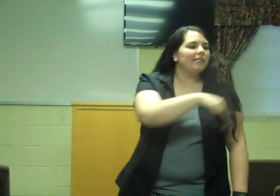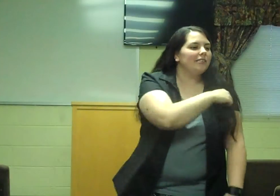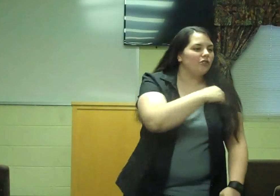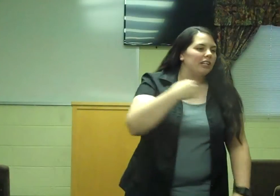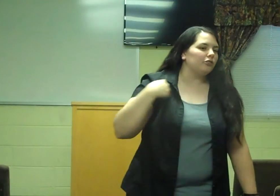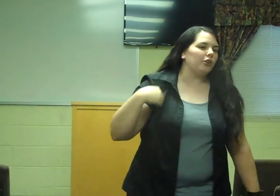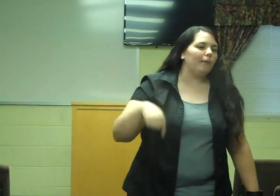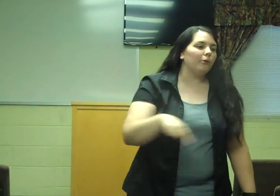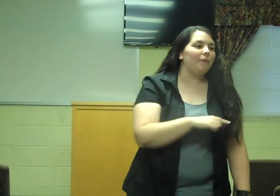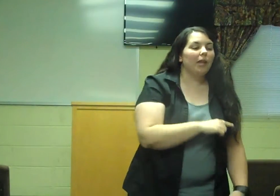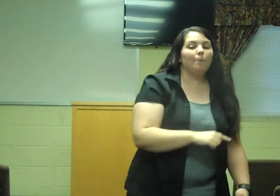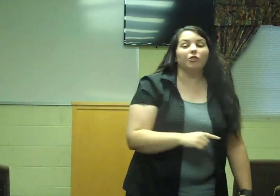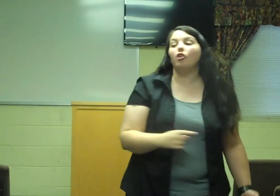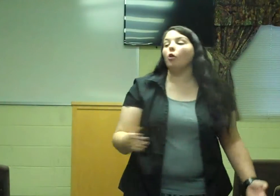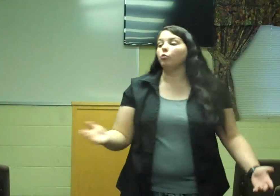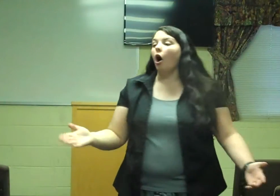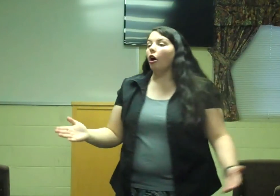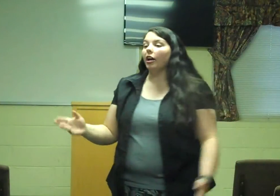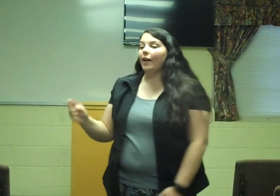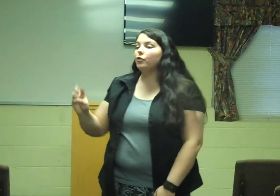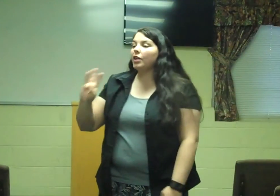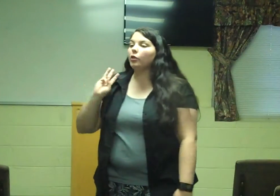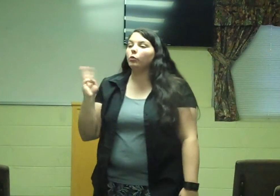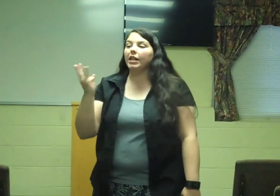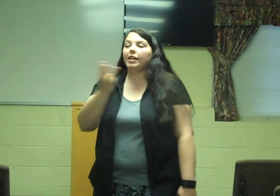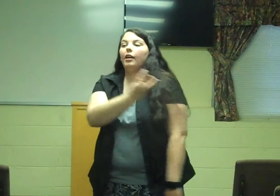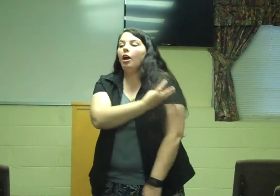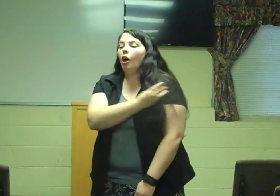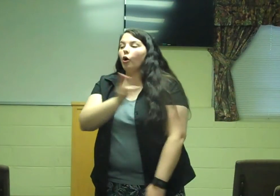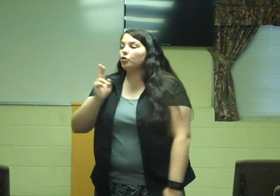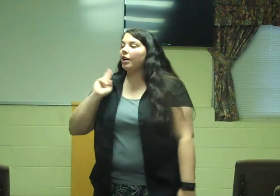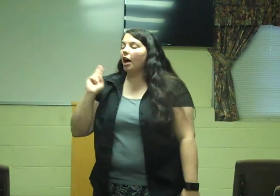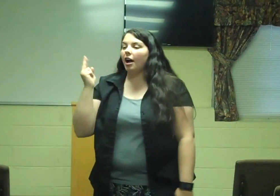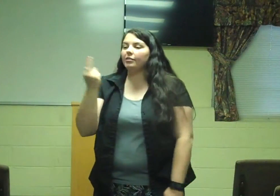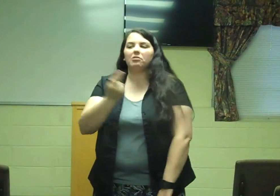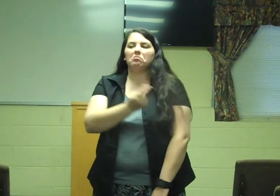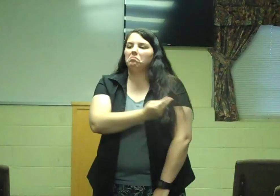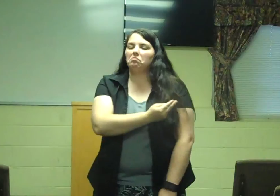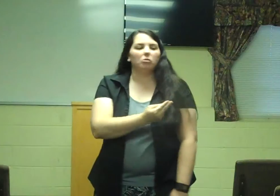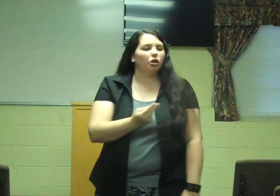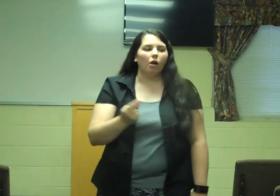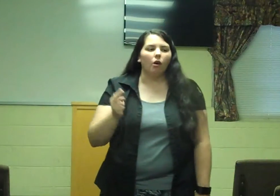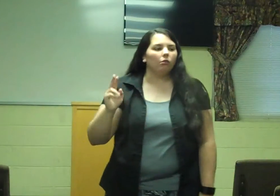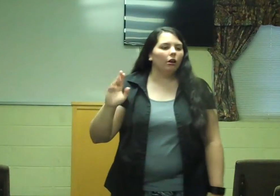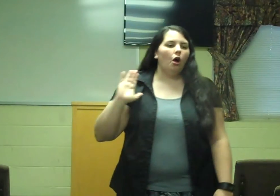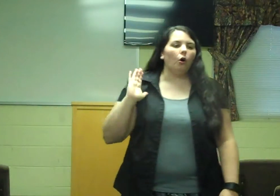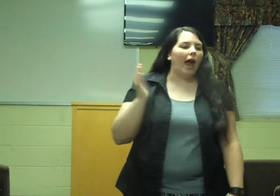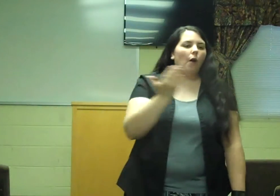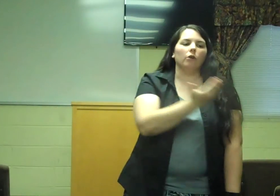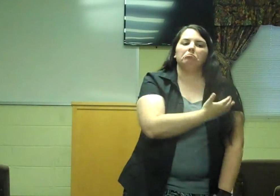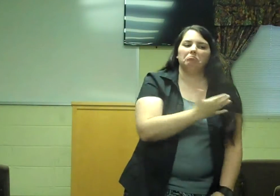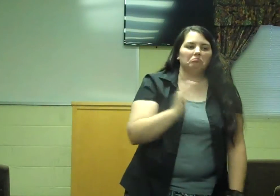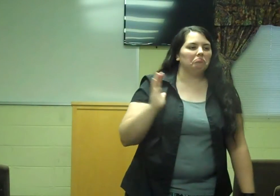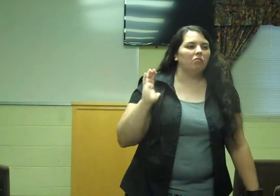it's just easier to remember it. But you're not wrong. If you sign we, or you sign us, you're not wrong. Or our, not